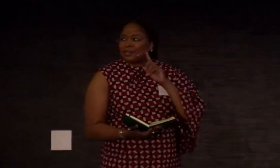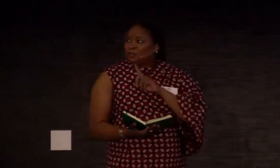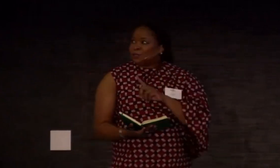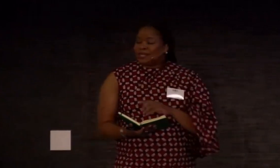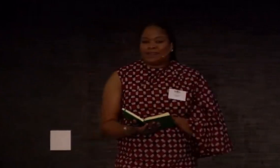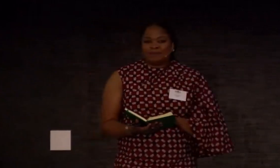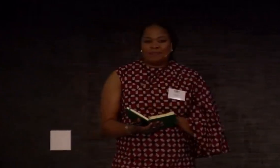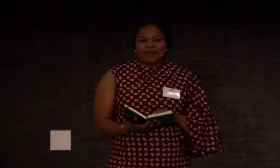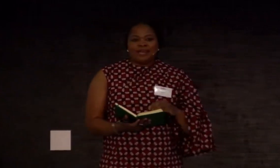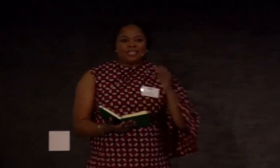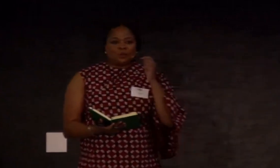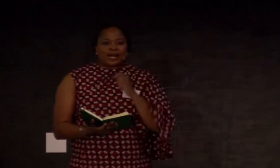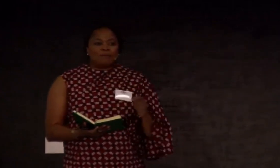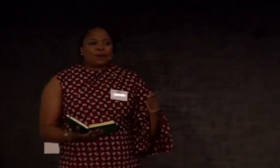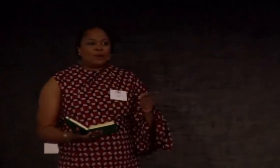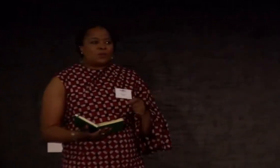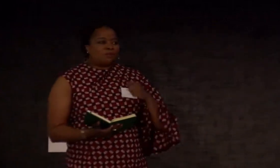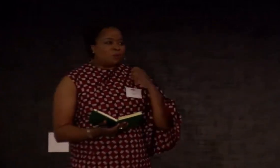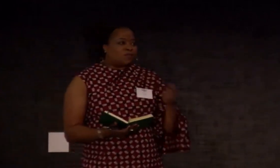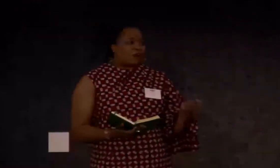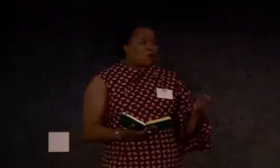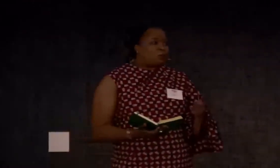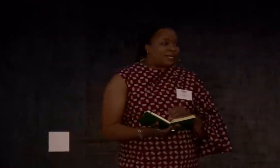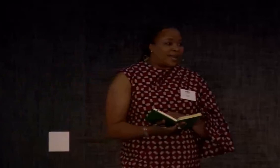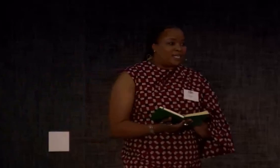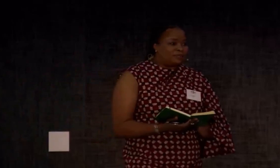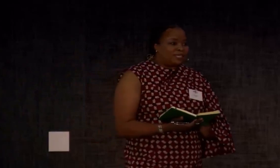get used to that theme. It will come across in most of our